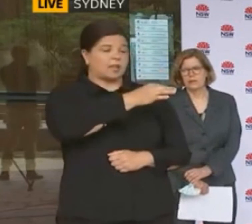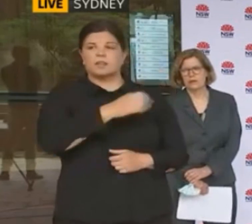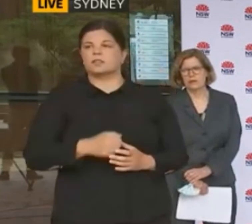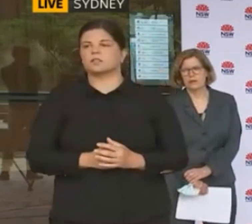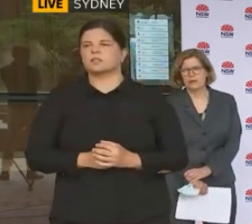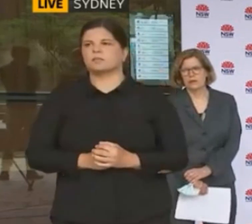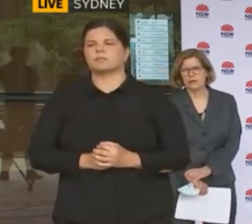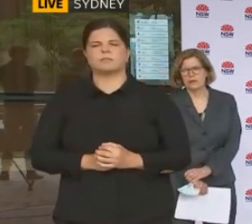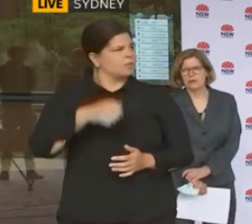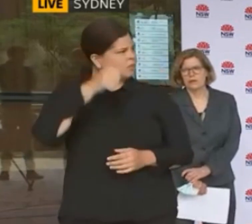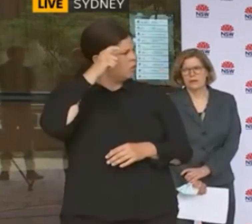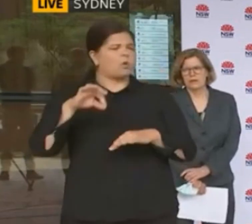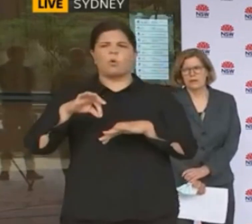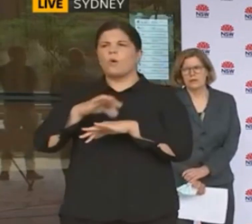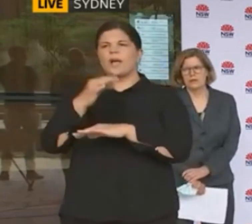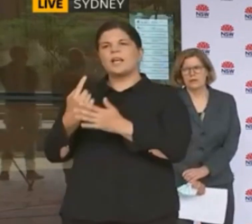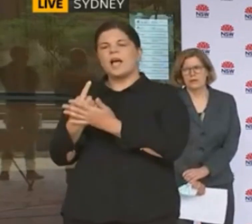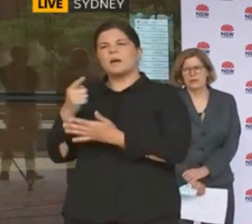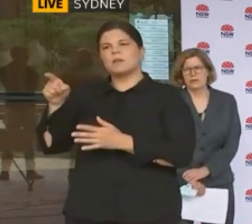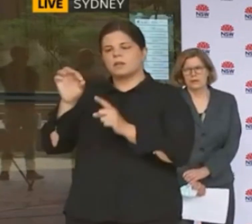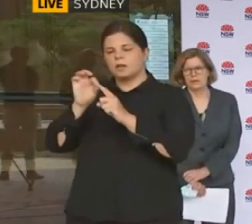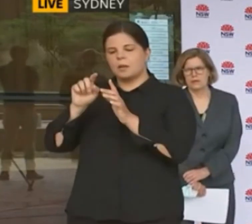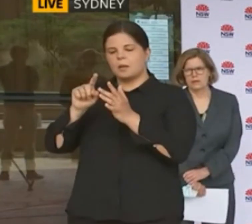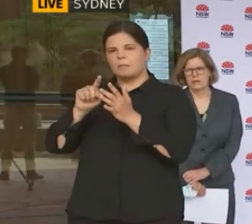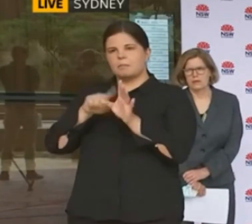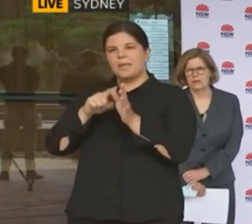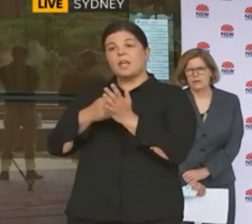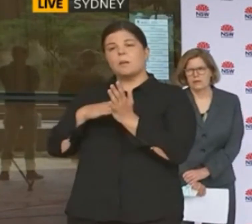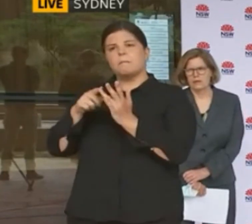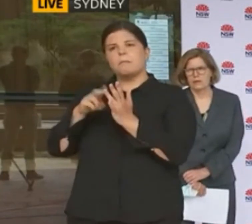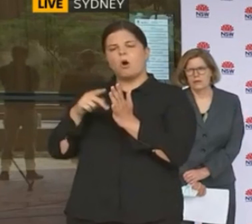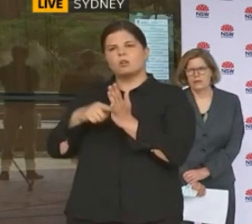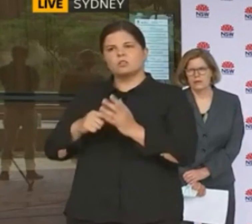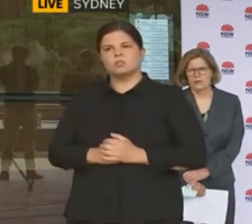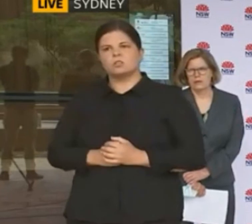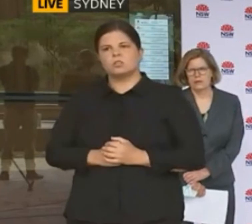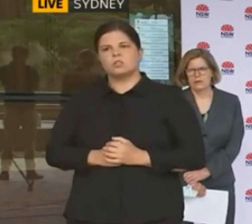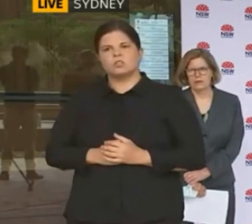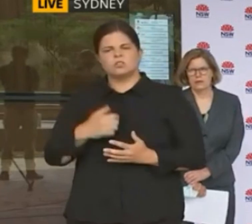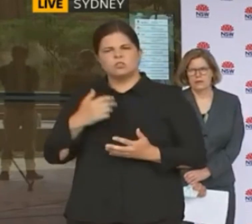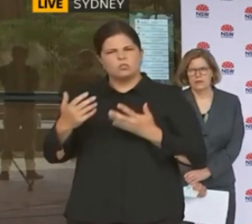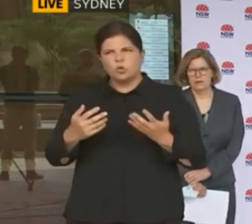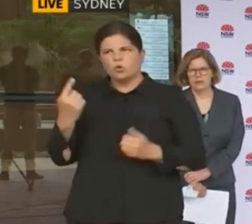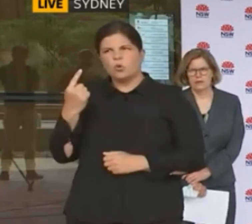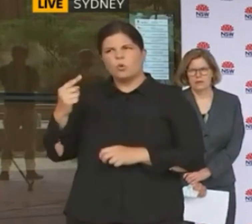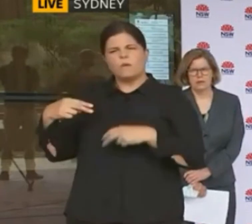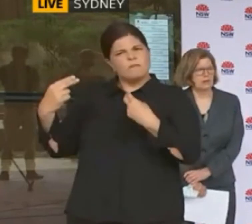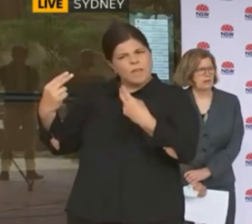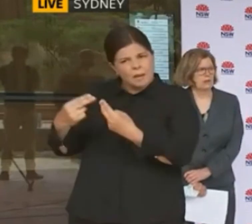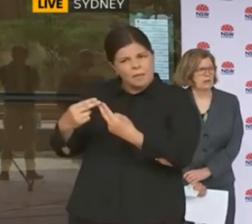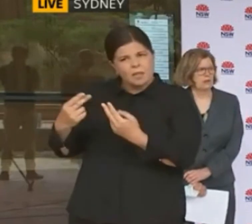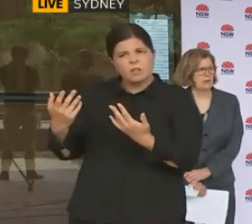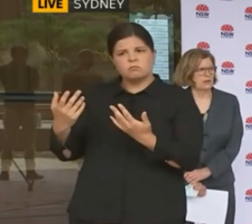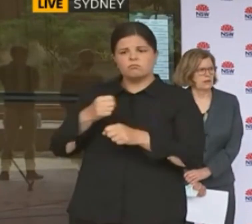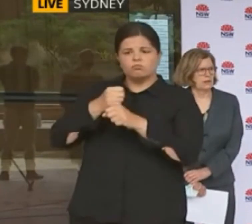on that wedding that was held at Piedmont? Do you understand it was members of the bride and groom's family? Was it